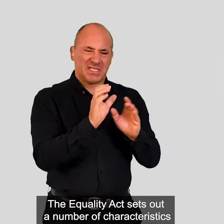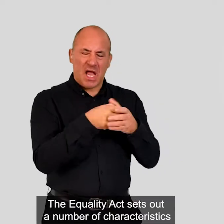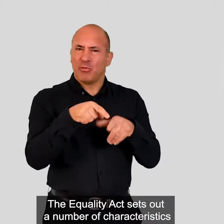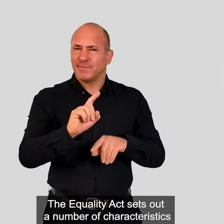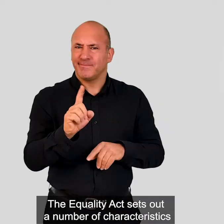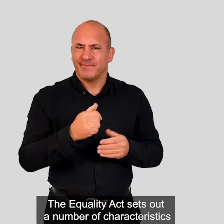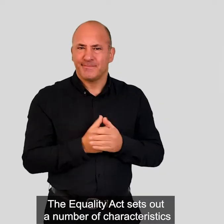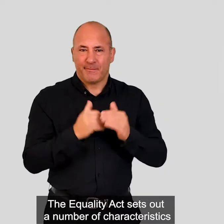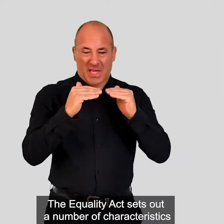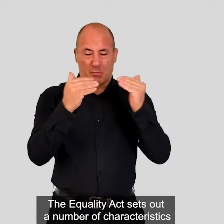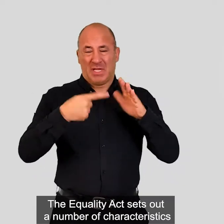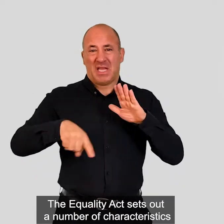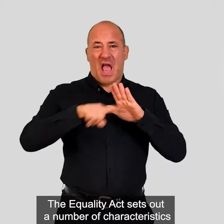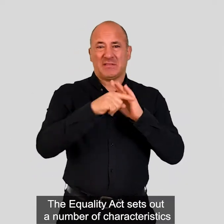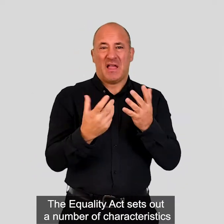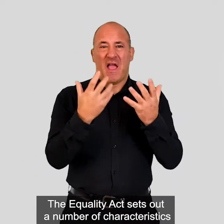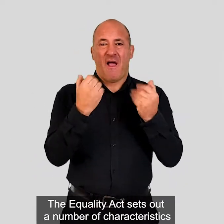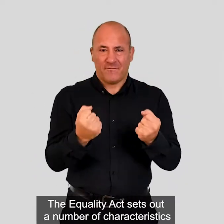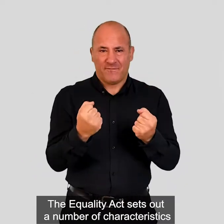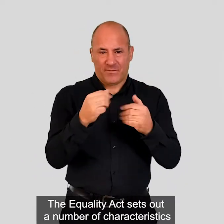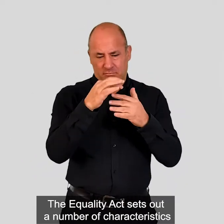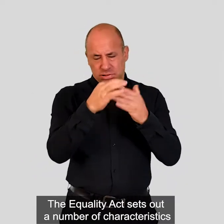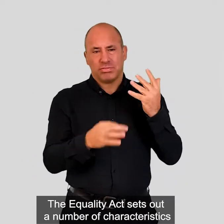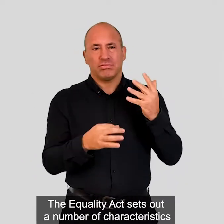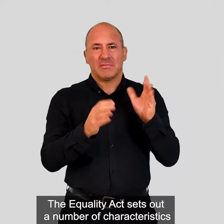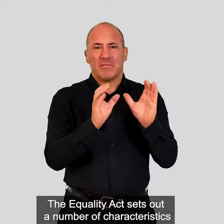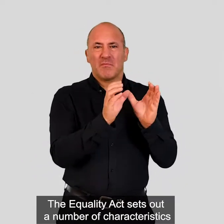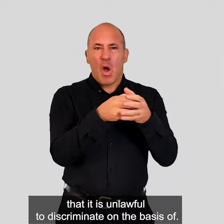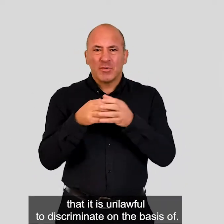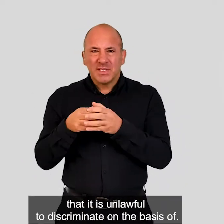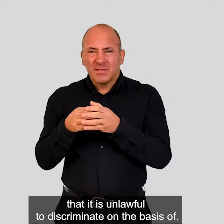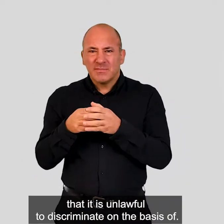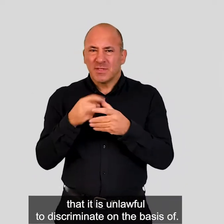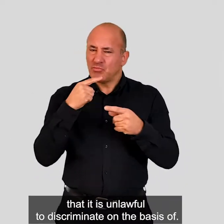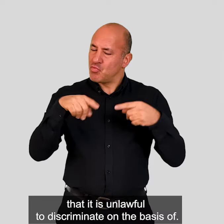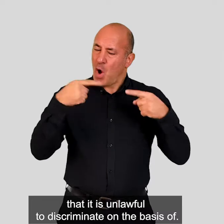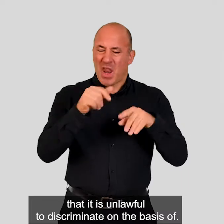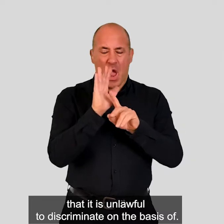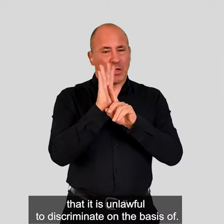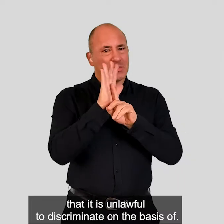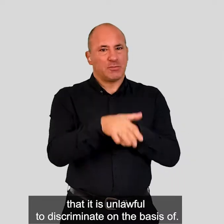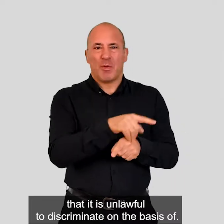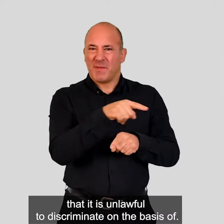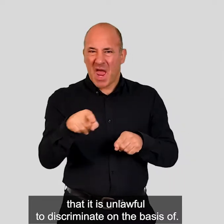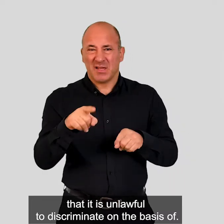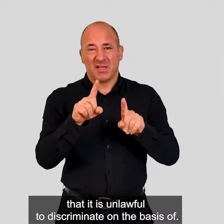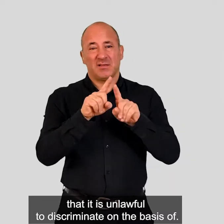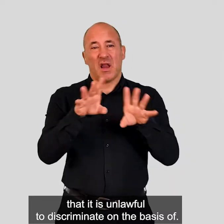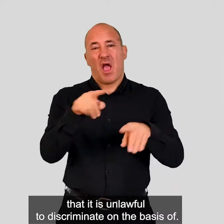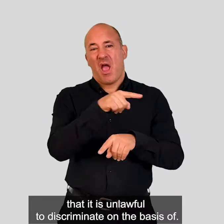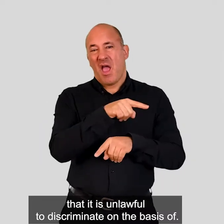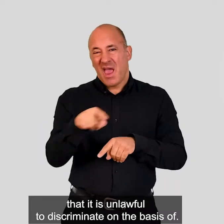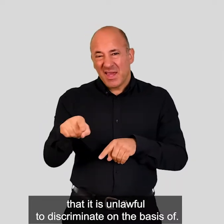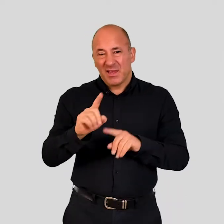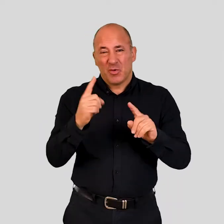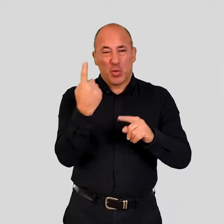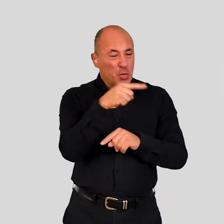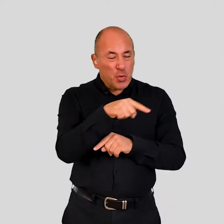The Equality Act sets out a number of characteristics that it is unlawful to discriminate on the basis of.